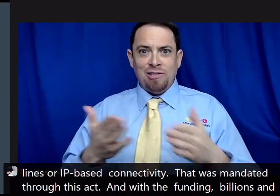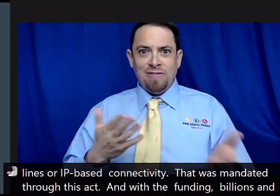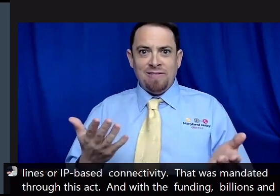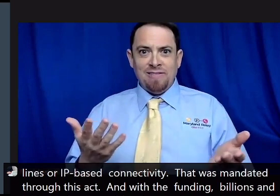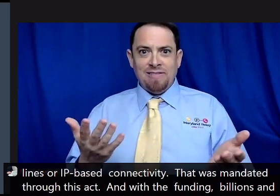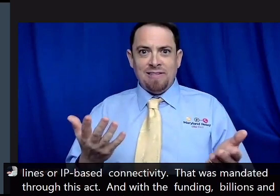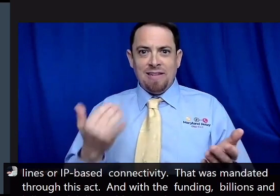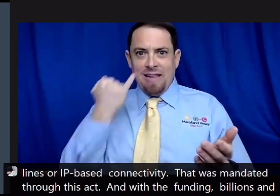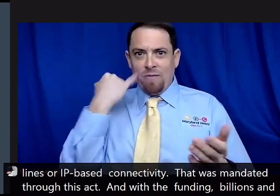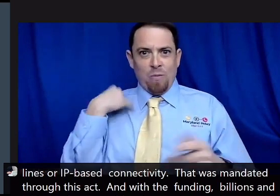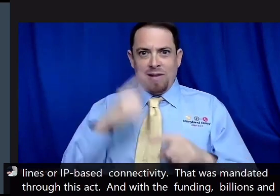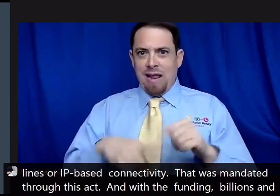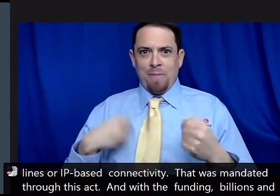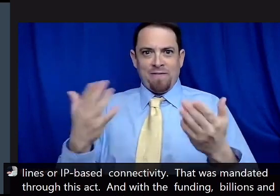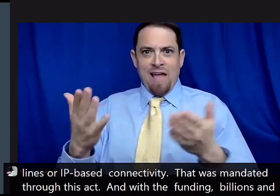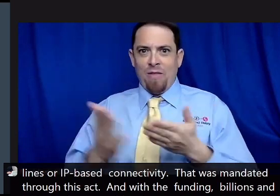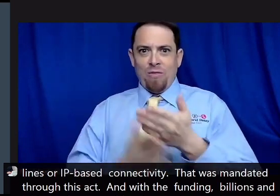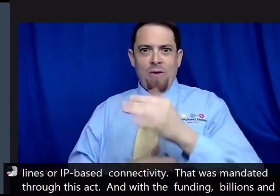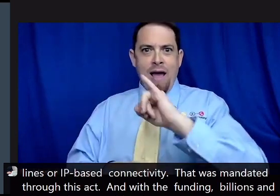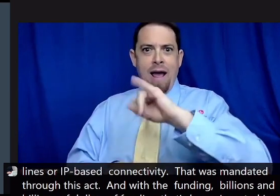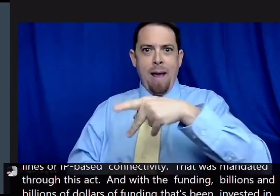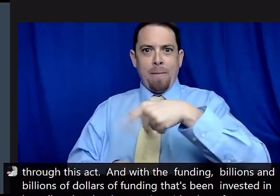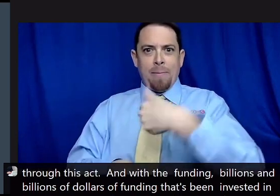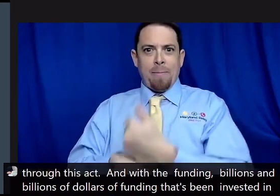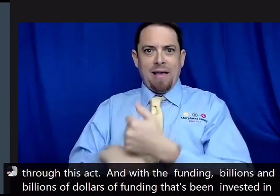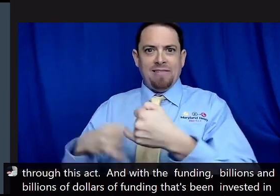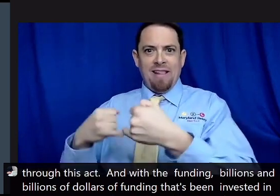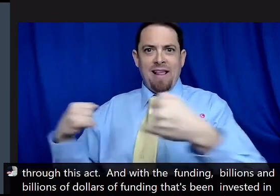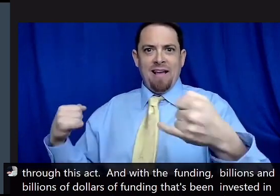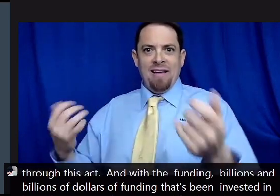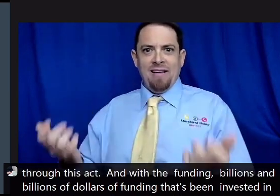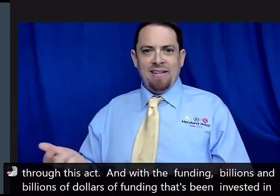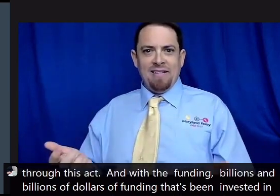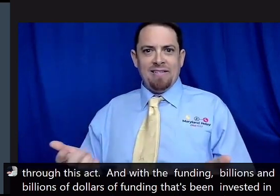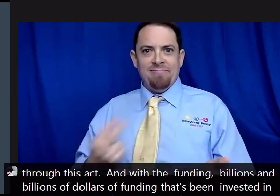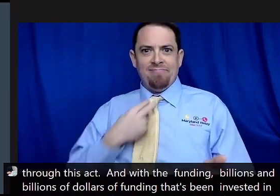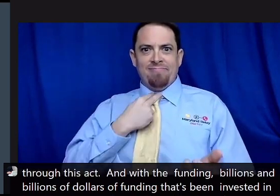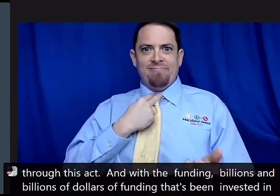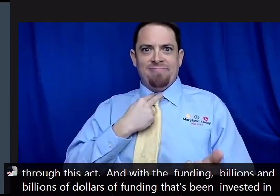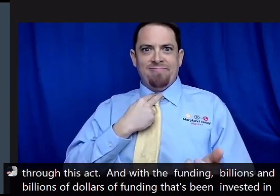a steeper decline of analog services.